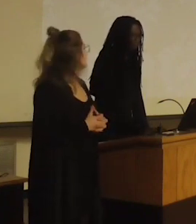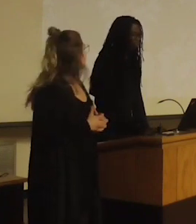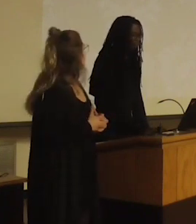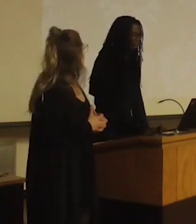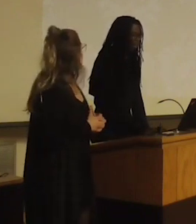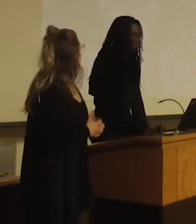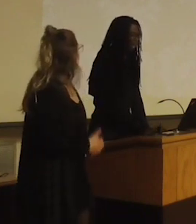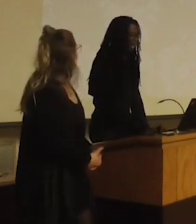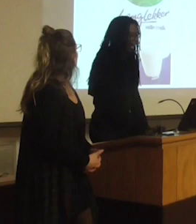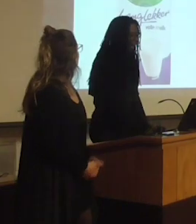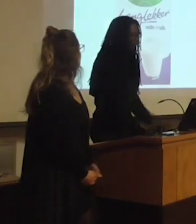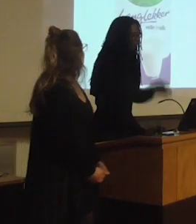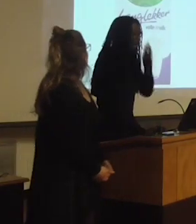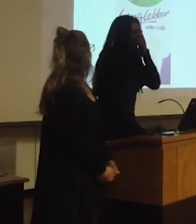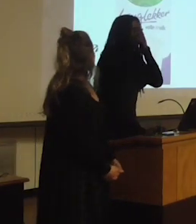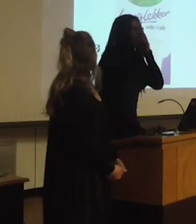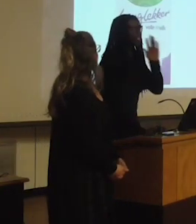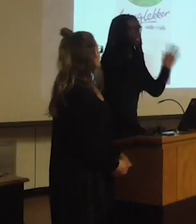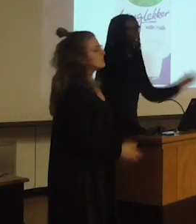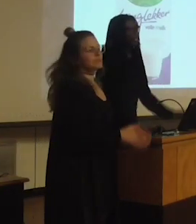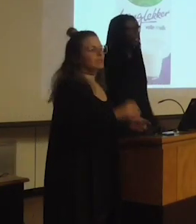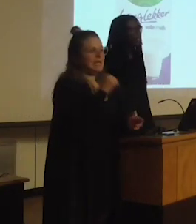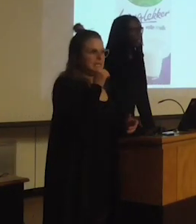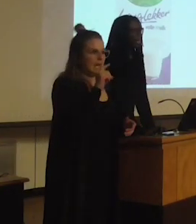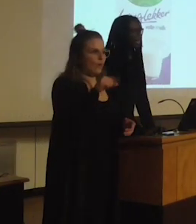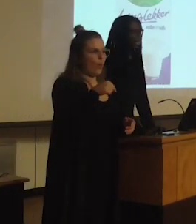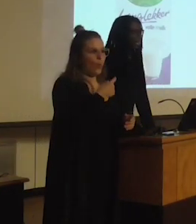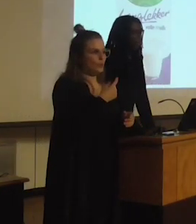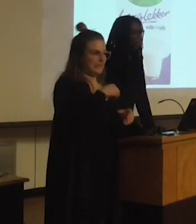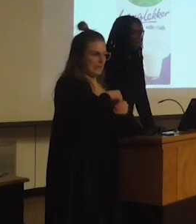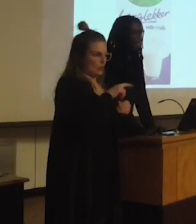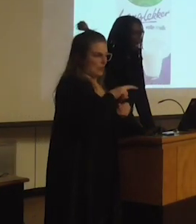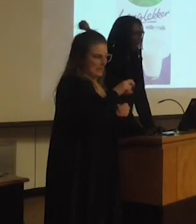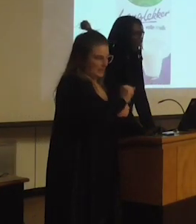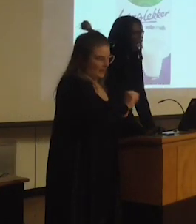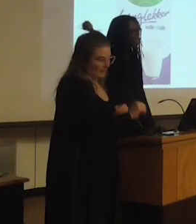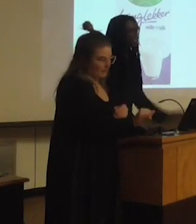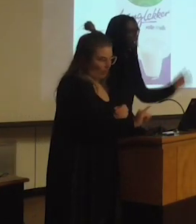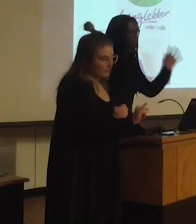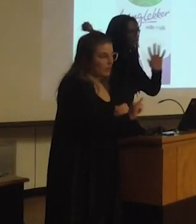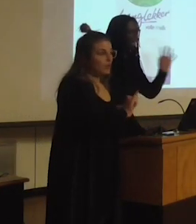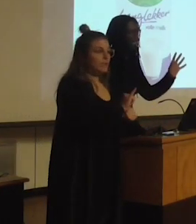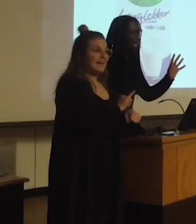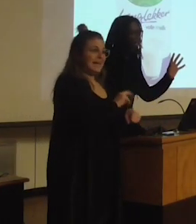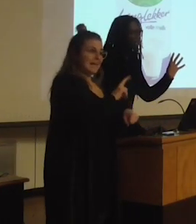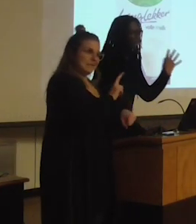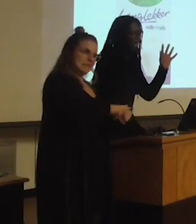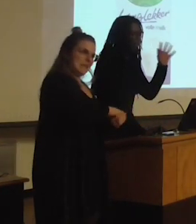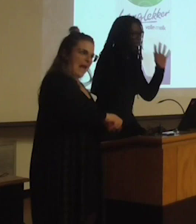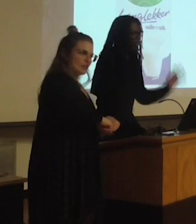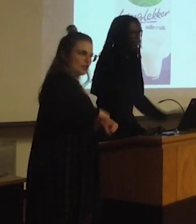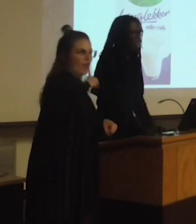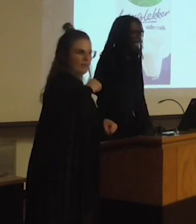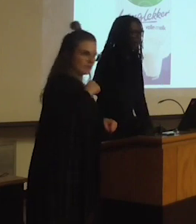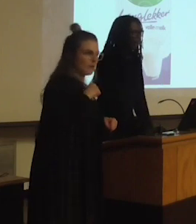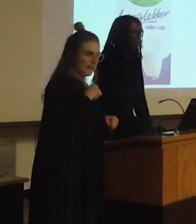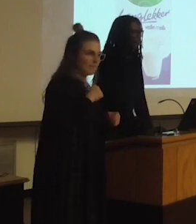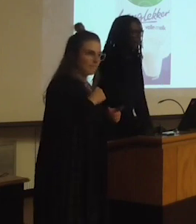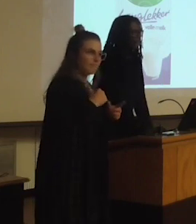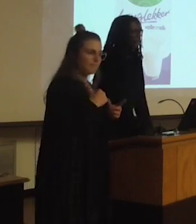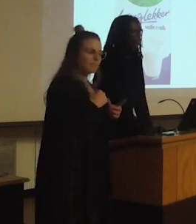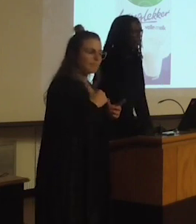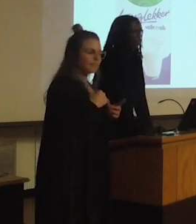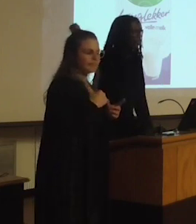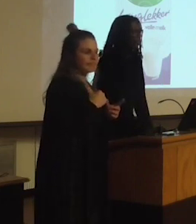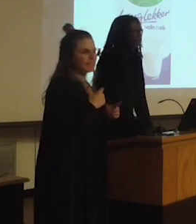imported from abroad. And it's not just limited to the United States, by the way. Nationalism as a construct actually, of course, came